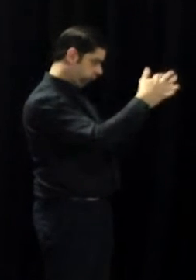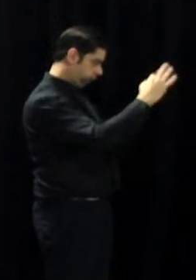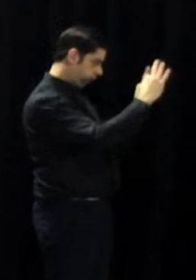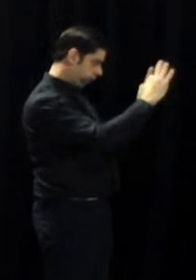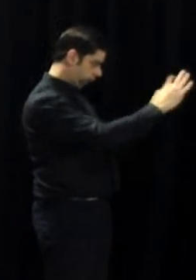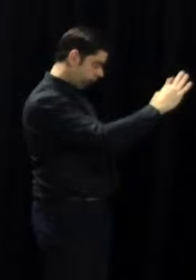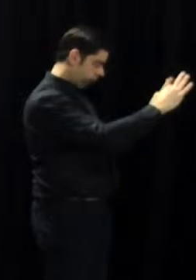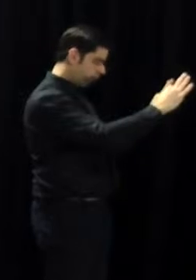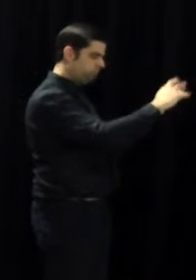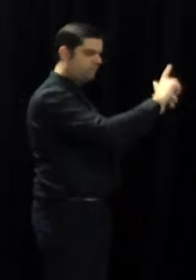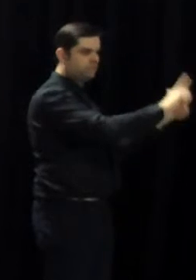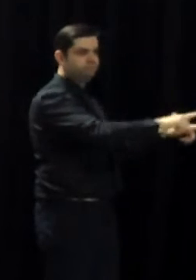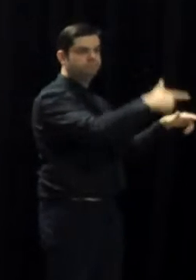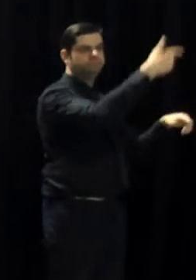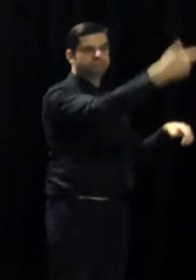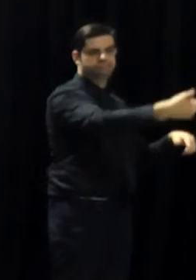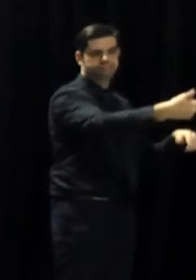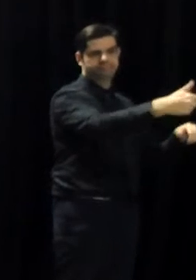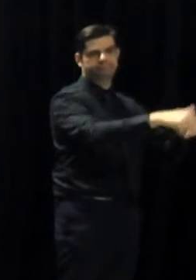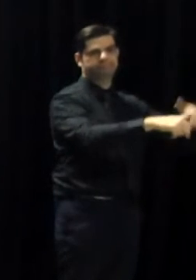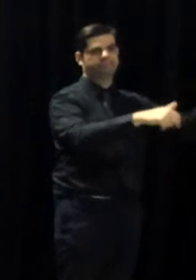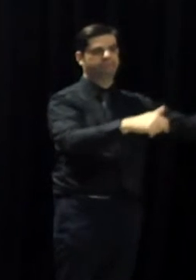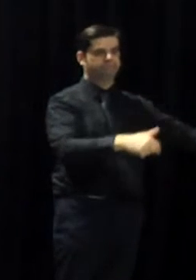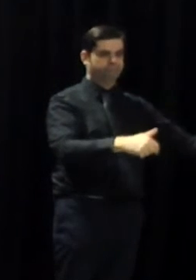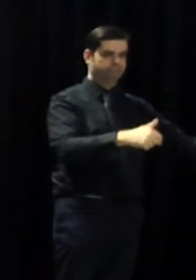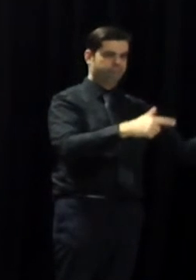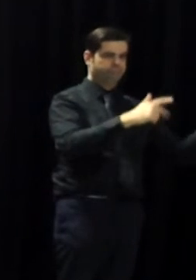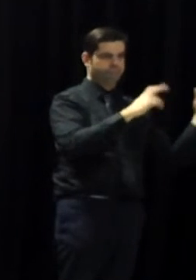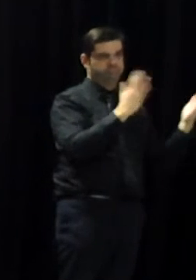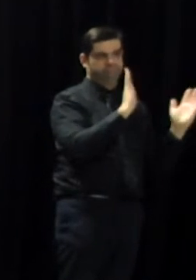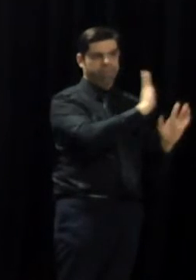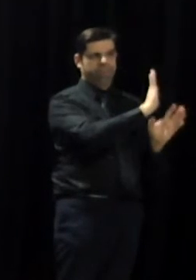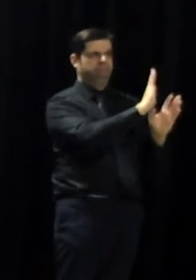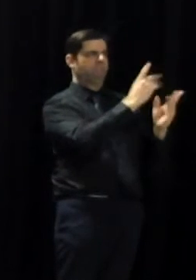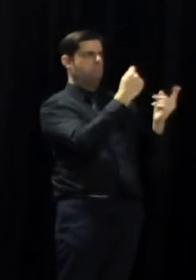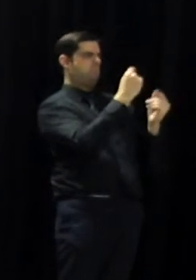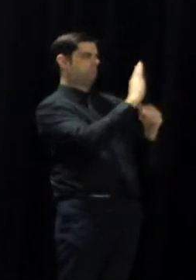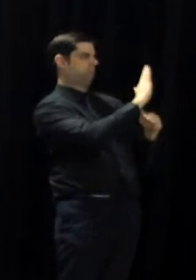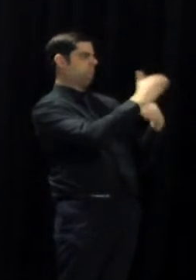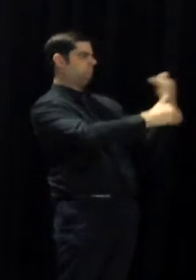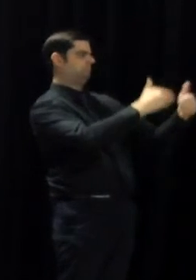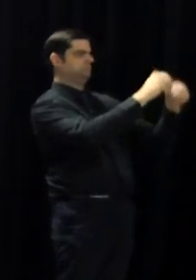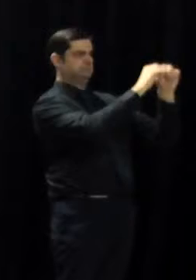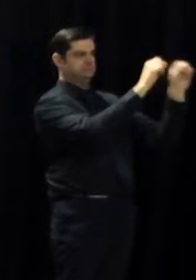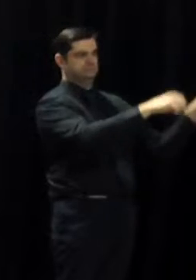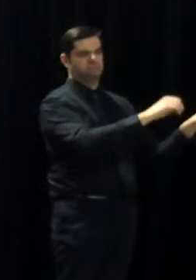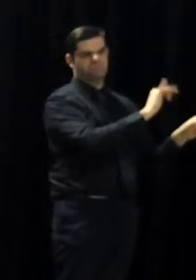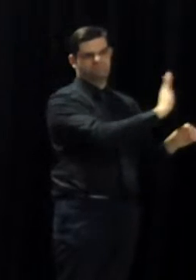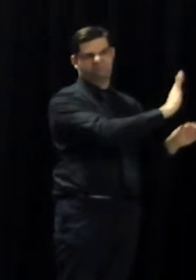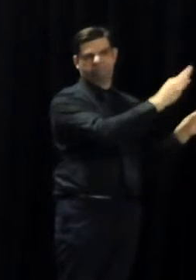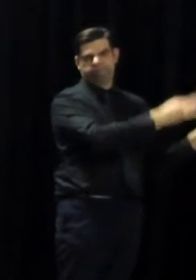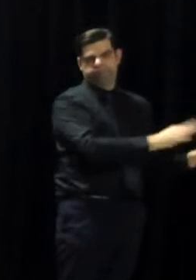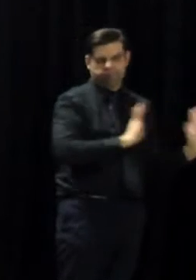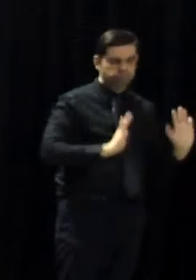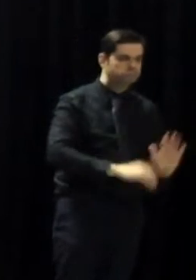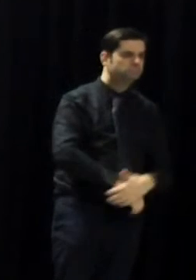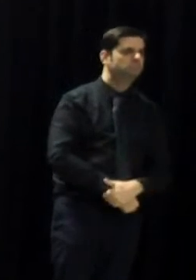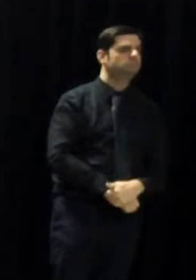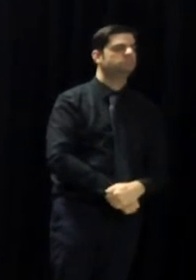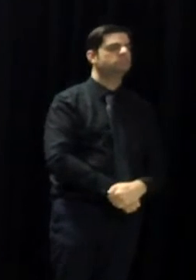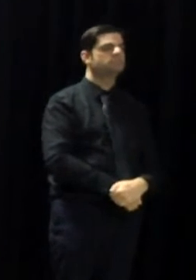think I think at that point maybe even the personnel from the other hospitals in Syracuse may come there. They may set up chain of